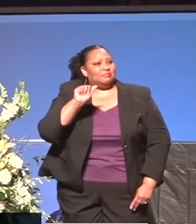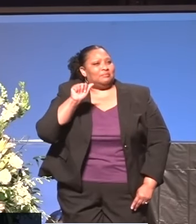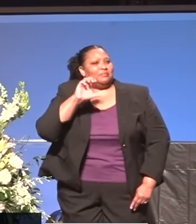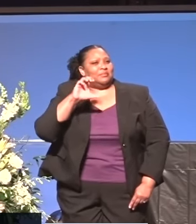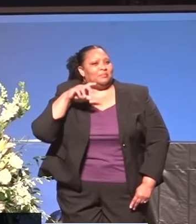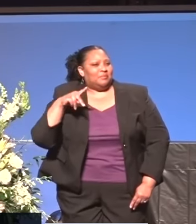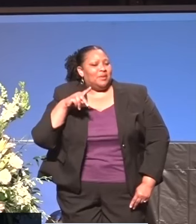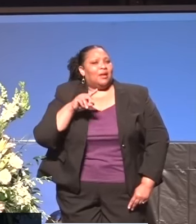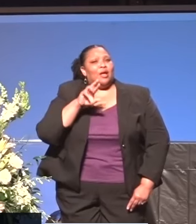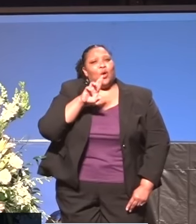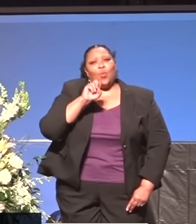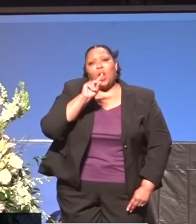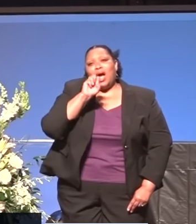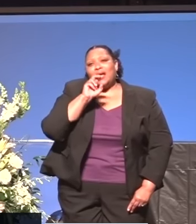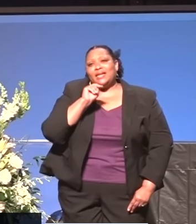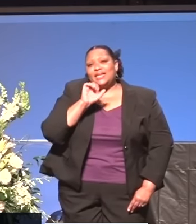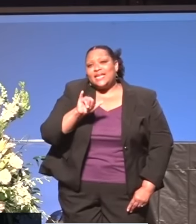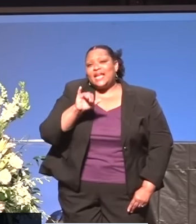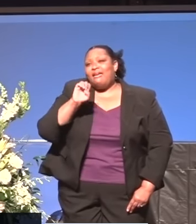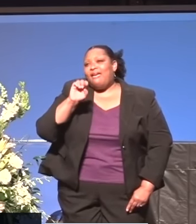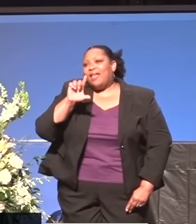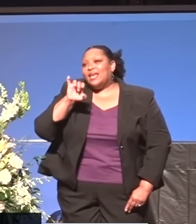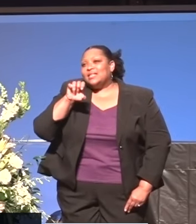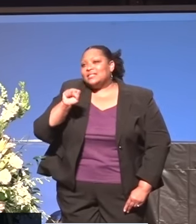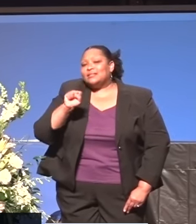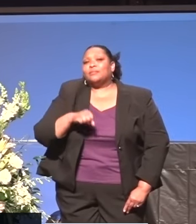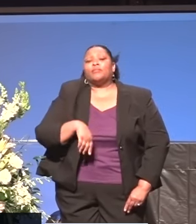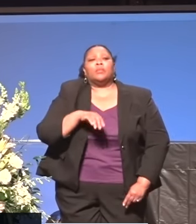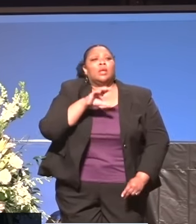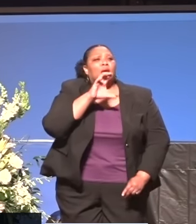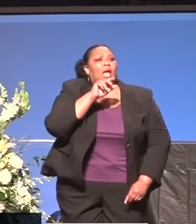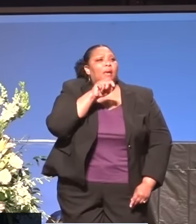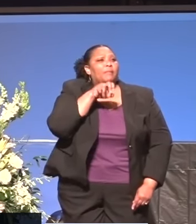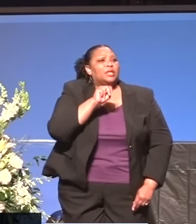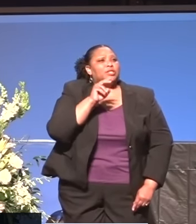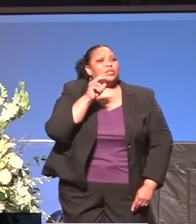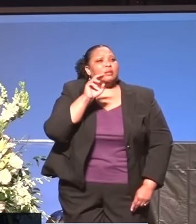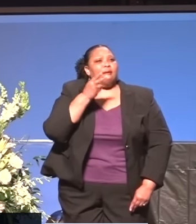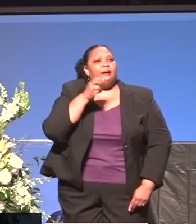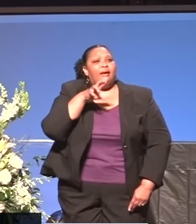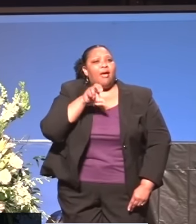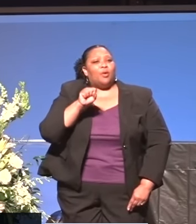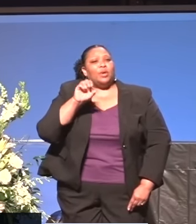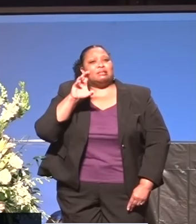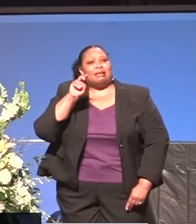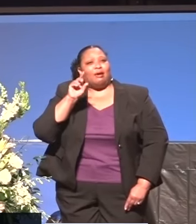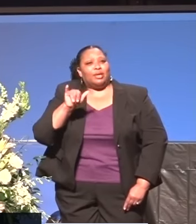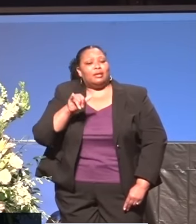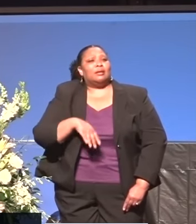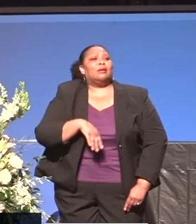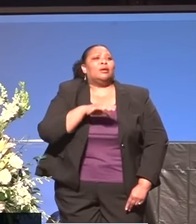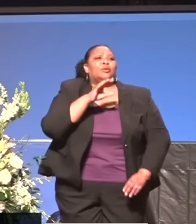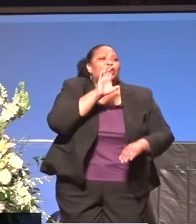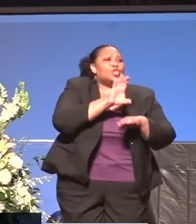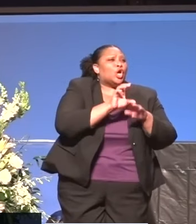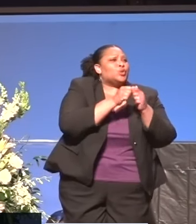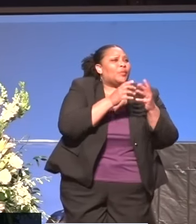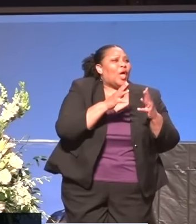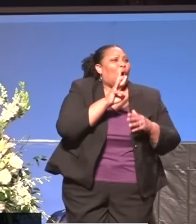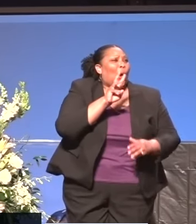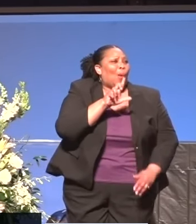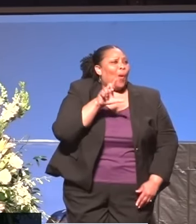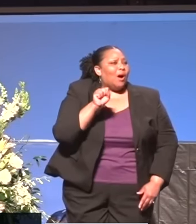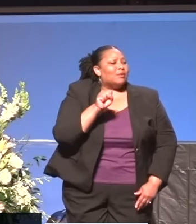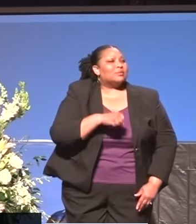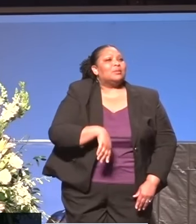Branch, Rodney Ellis, Commissioner Harris County, The Ro LA, The Church Without Walls, The Seventh Day